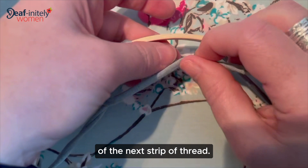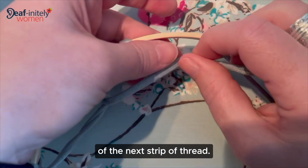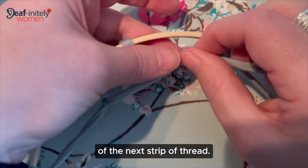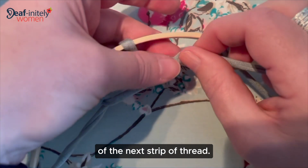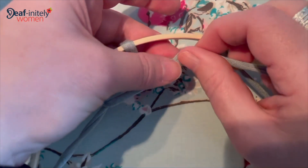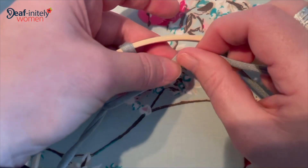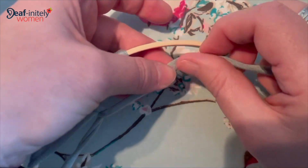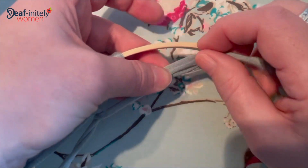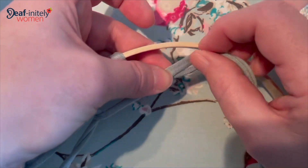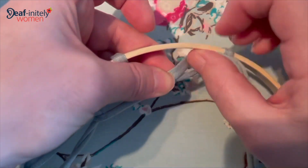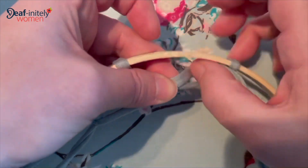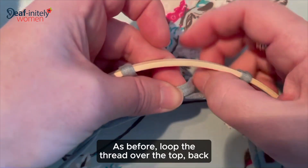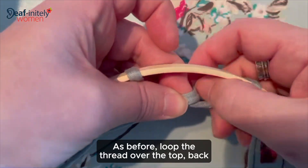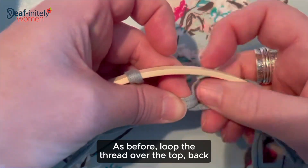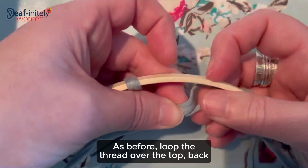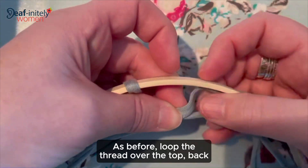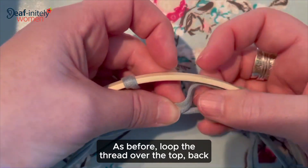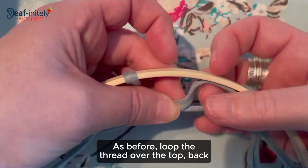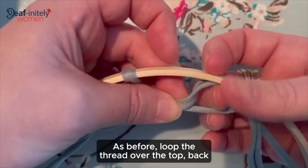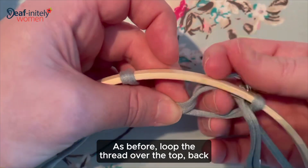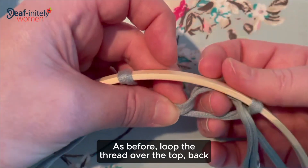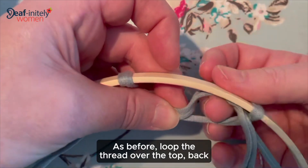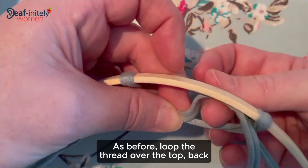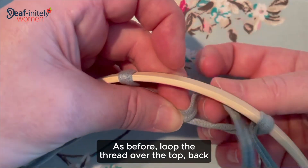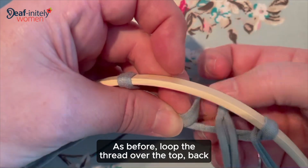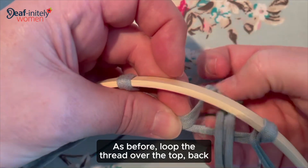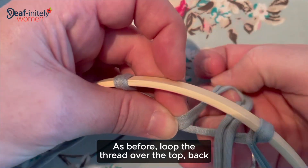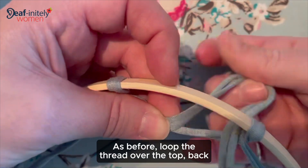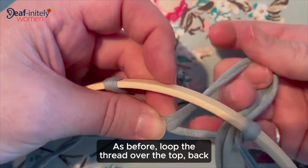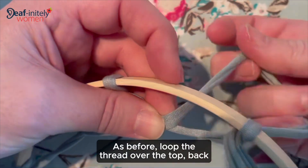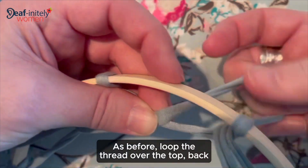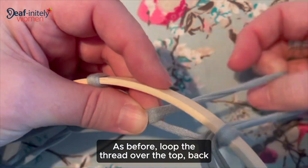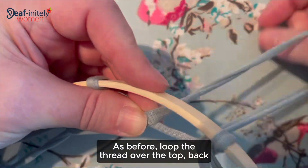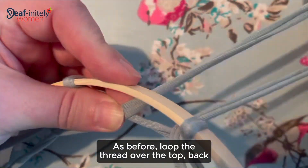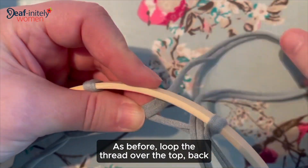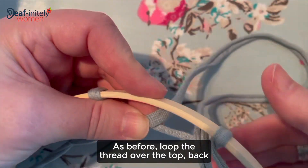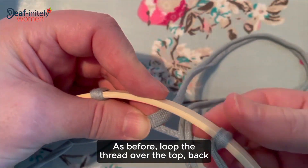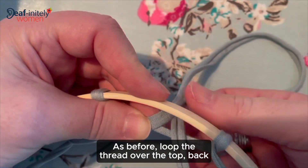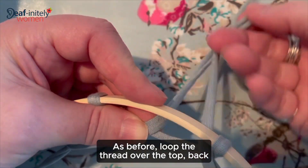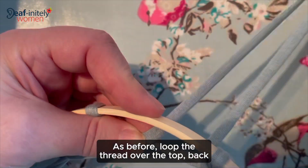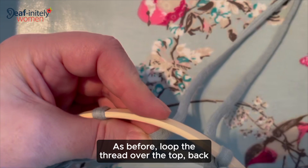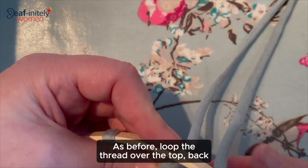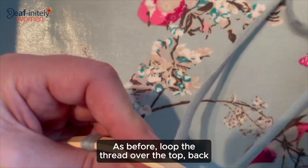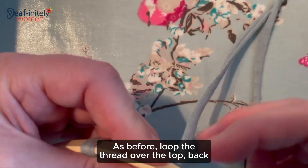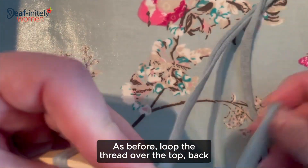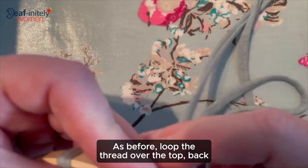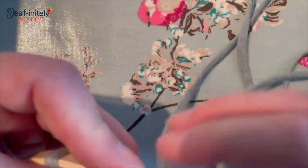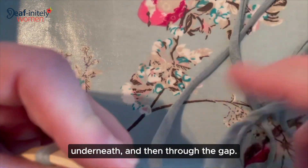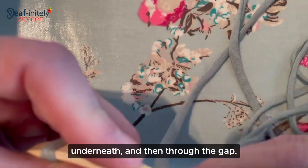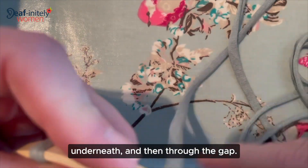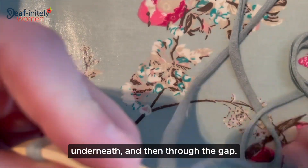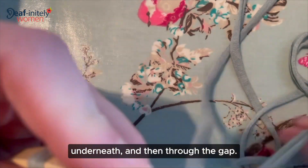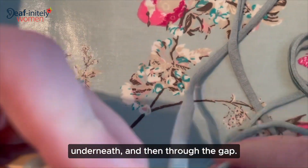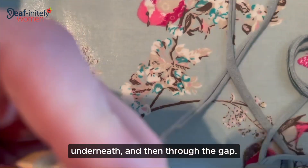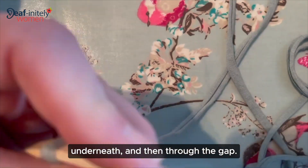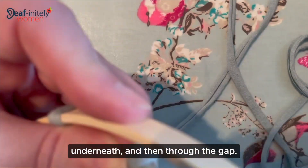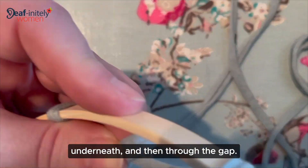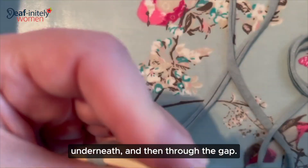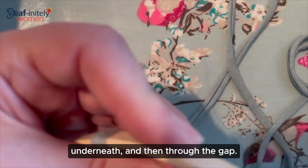thread. As before, loop the thread over the top, back underneath, and then through